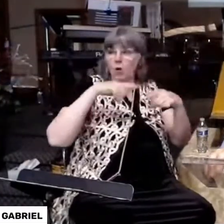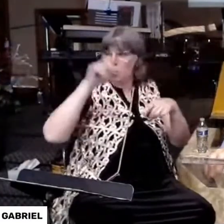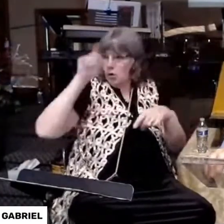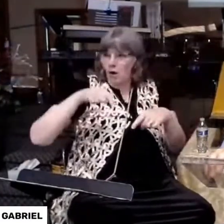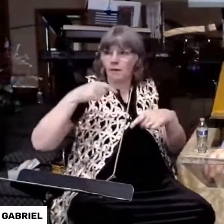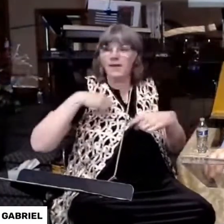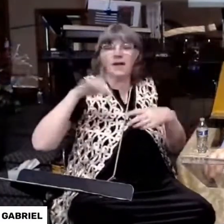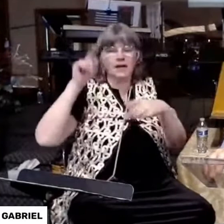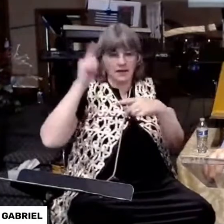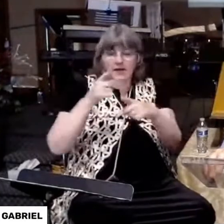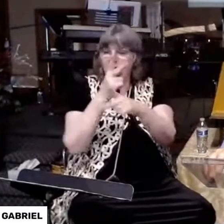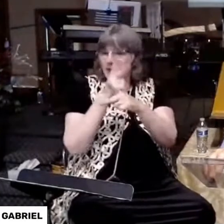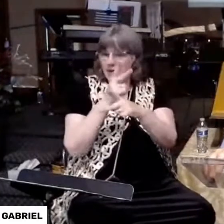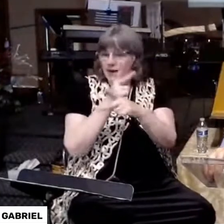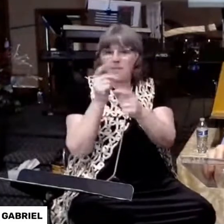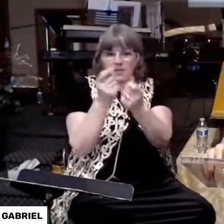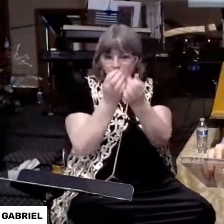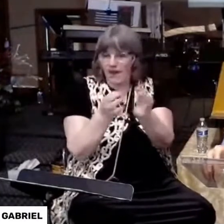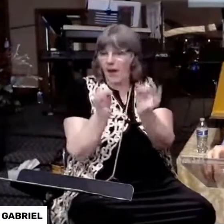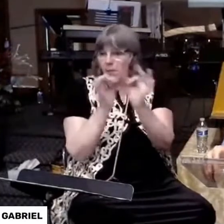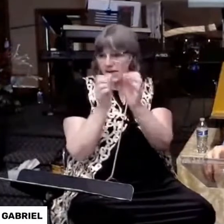caring for the poor and the weak.